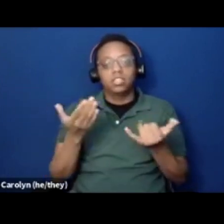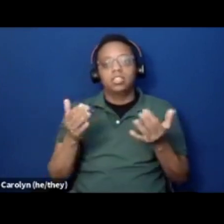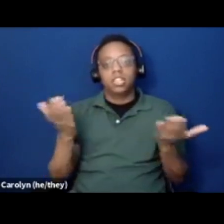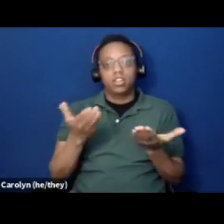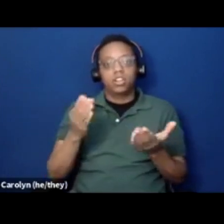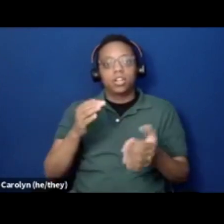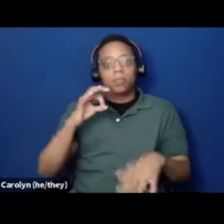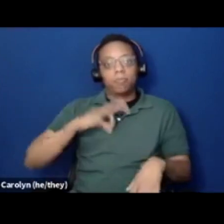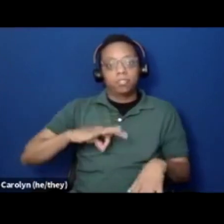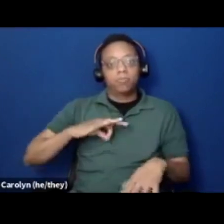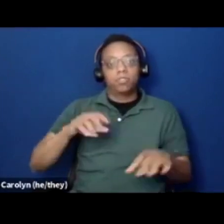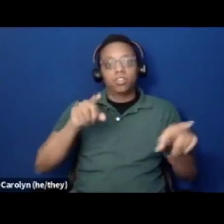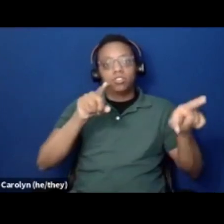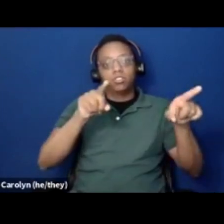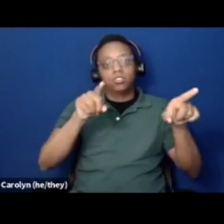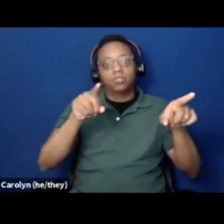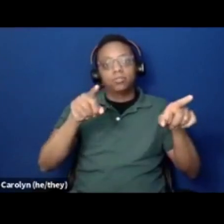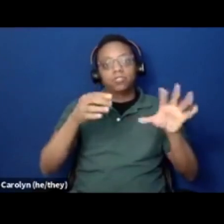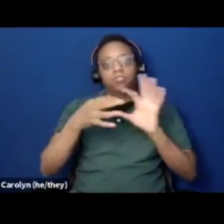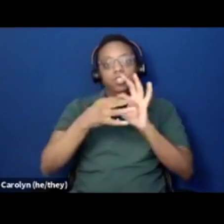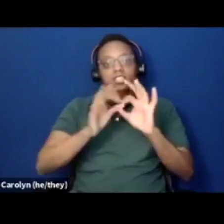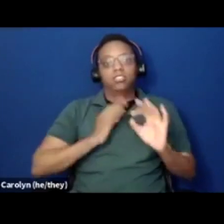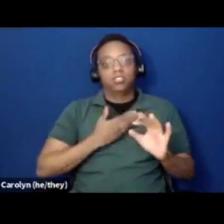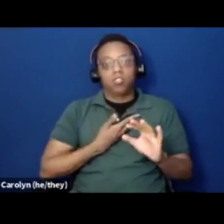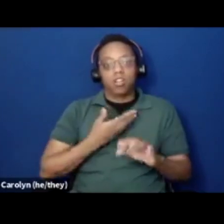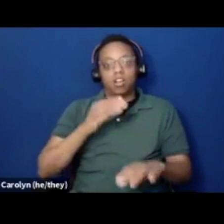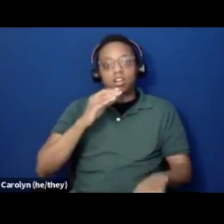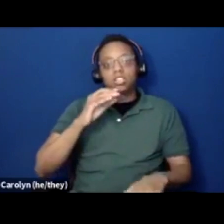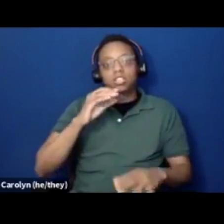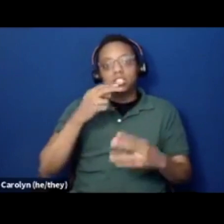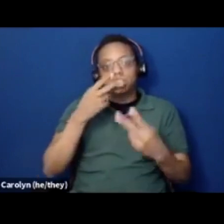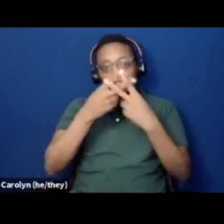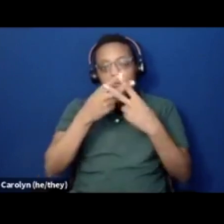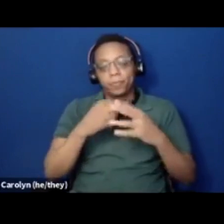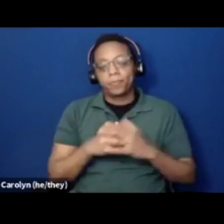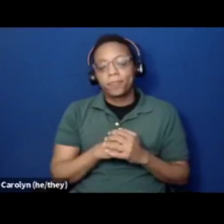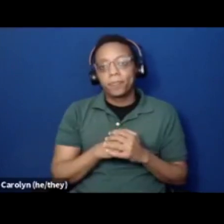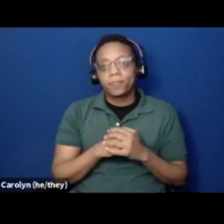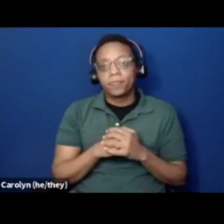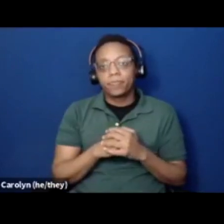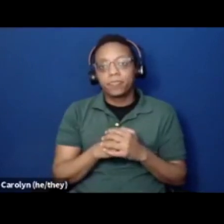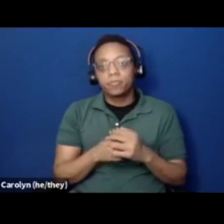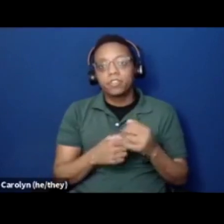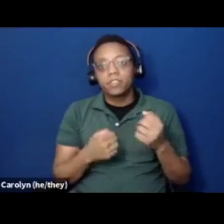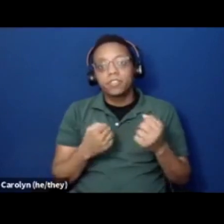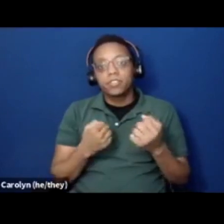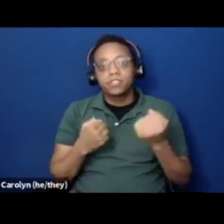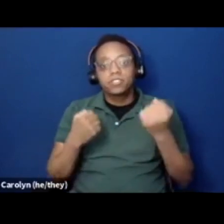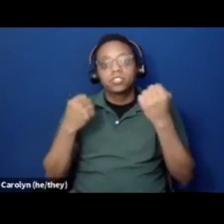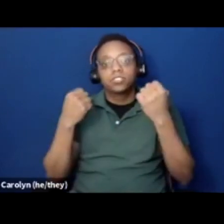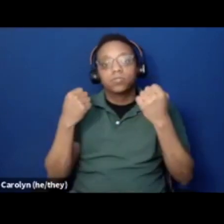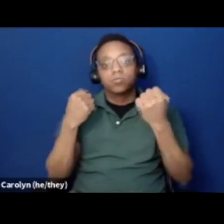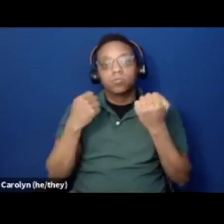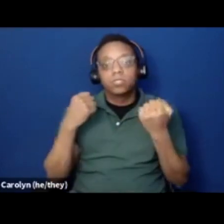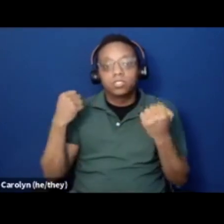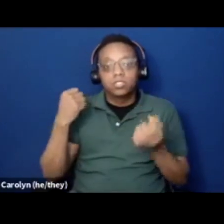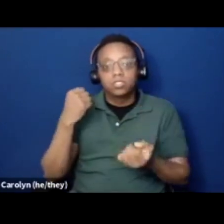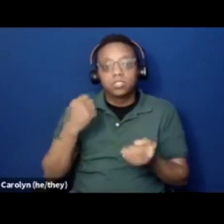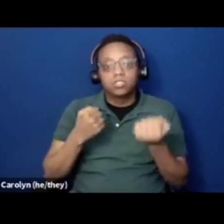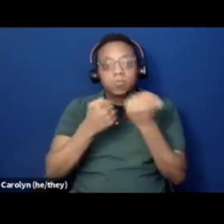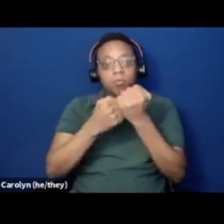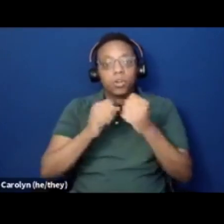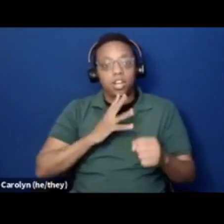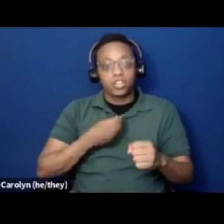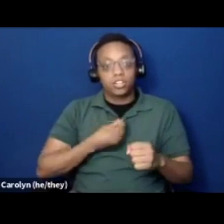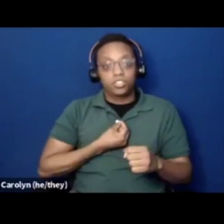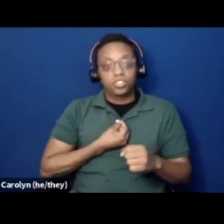So in Allegheny County Jail, we have been supporting our trans inmates as we can, of course, through